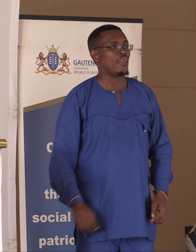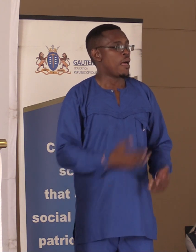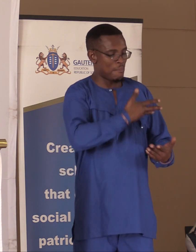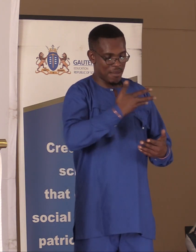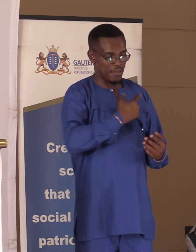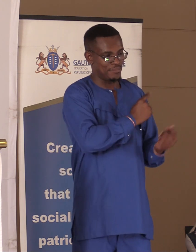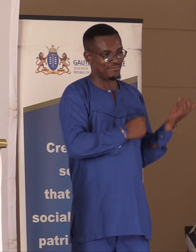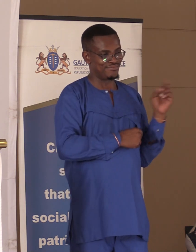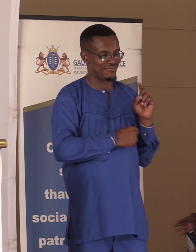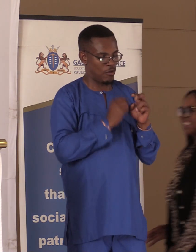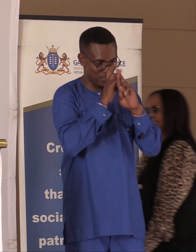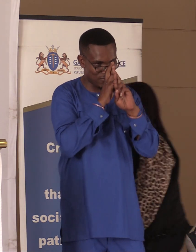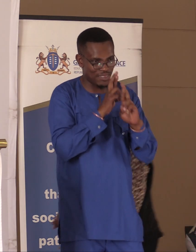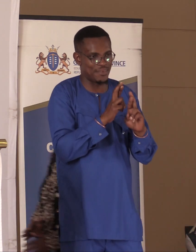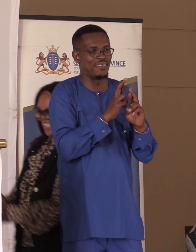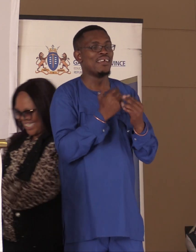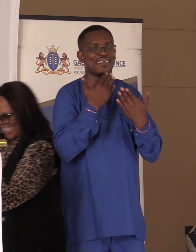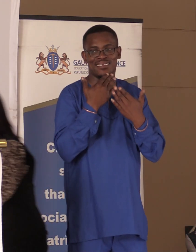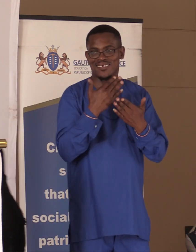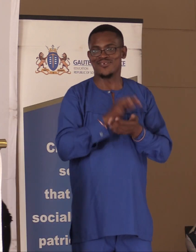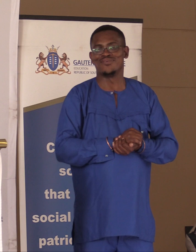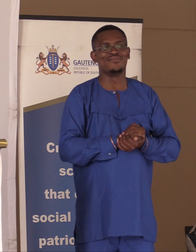Kwan, Katlompo, Kialabo.